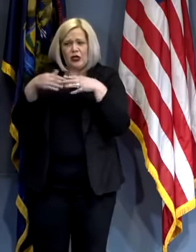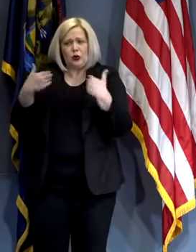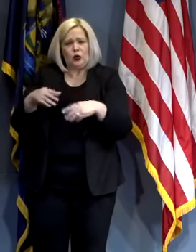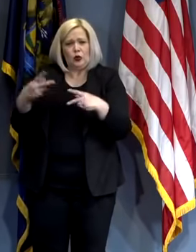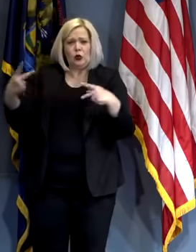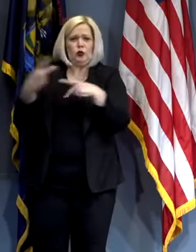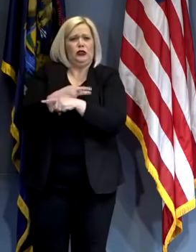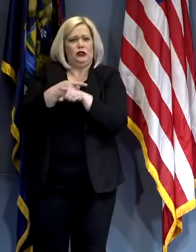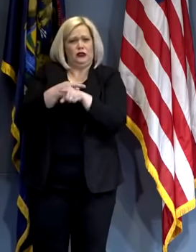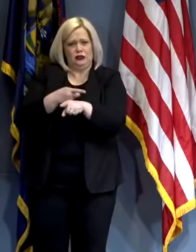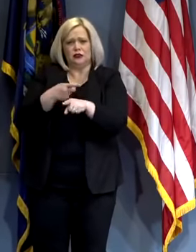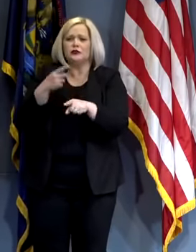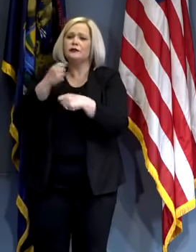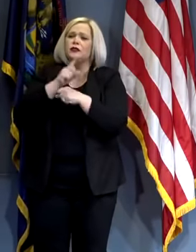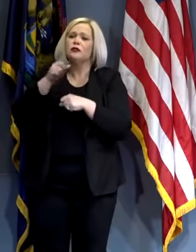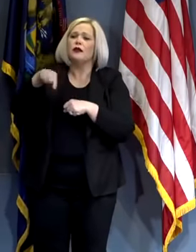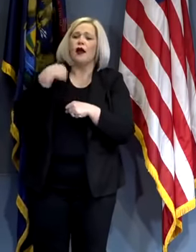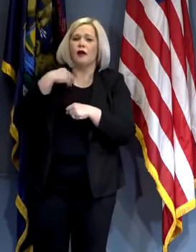able to appropriately address them.